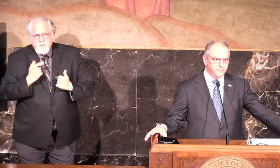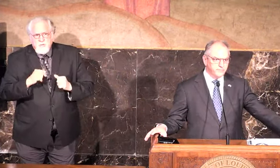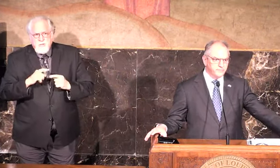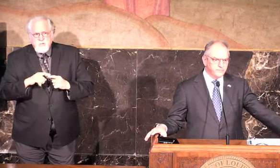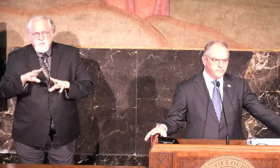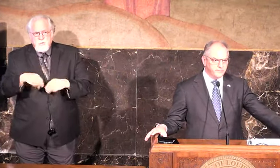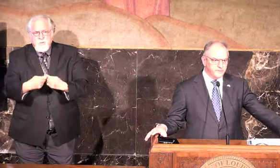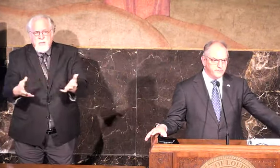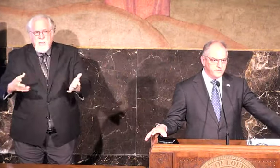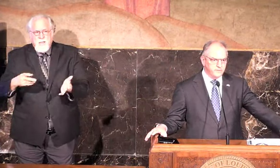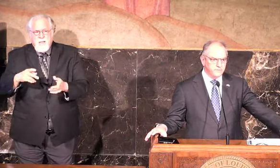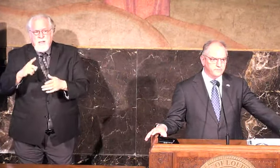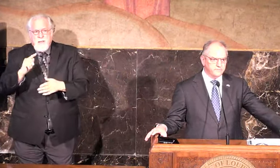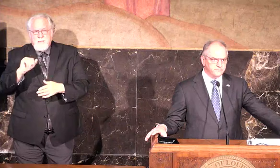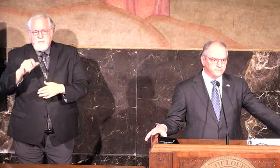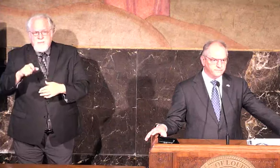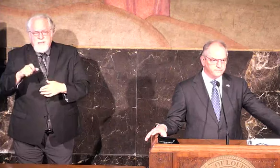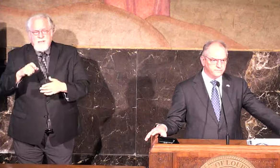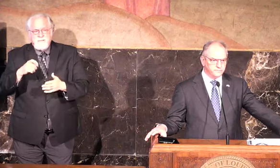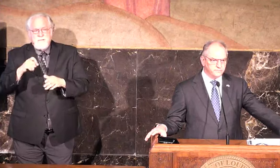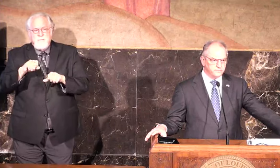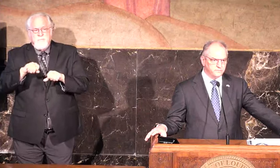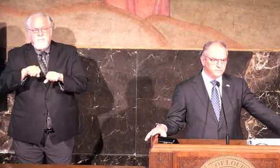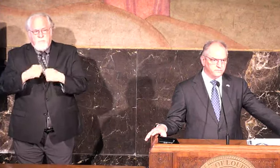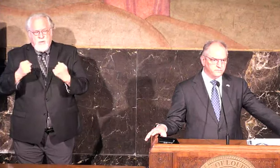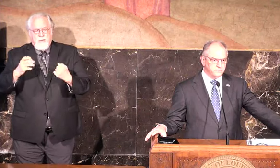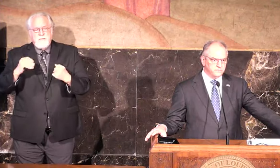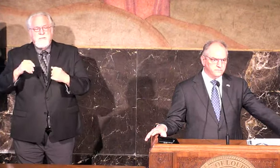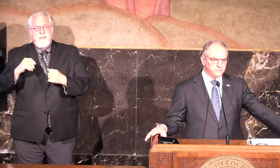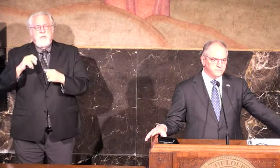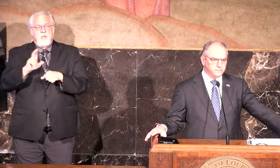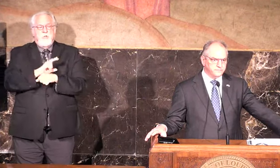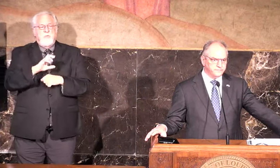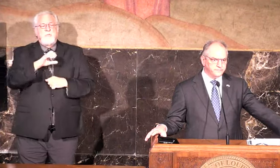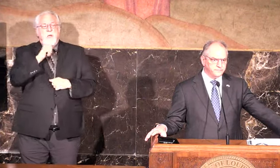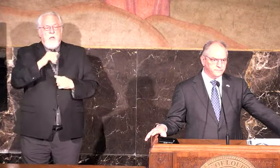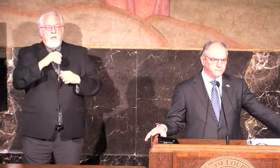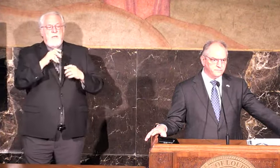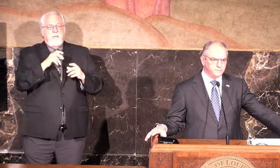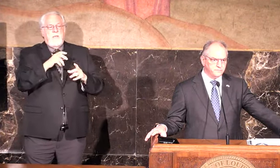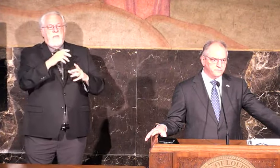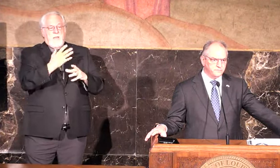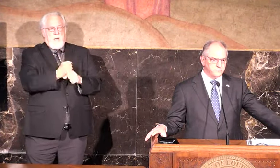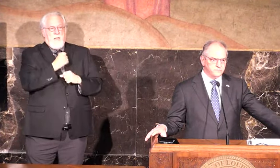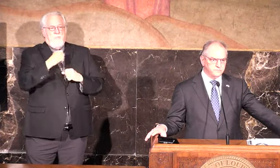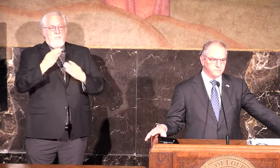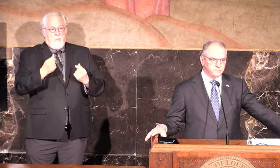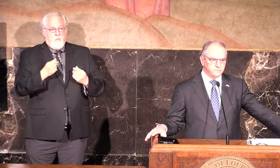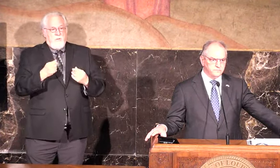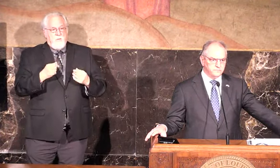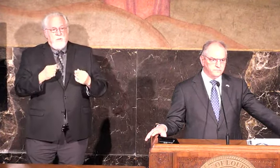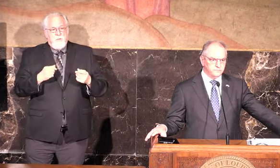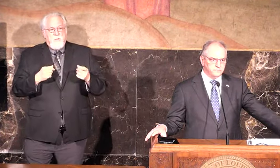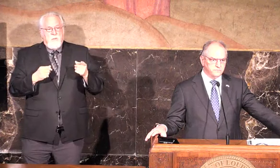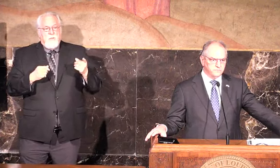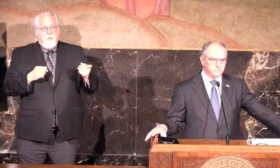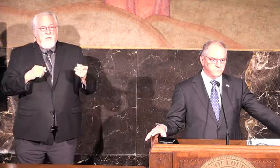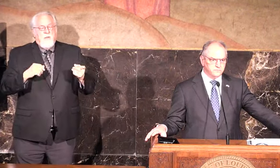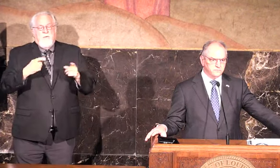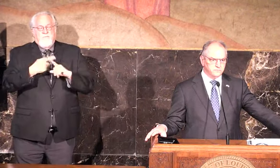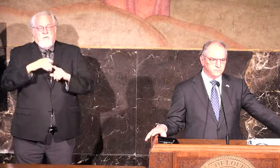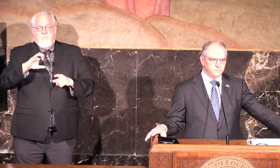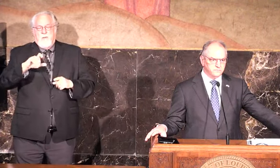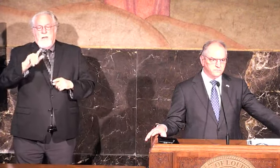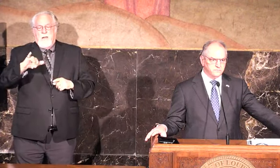breaks and pay for them with unclaimed property money? Do you support that approach? And do you also support the bill by Clay Schexnider in its